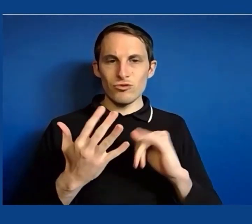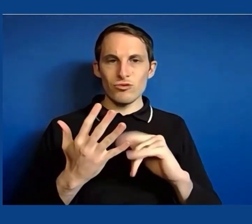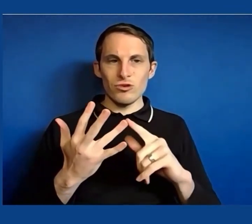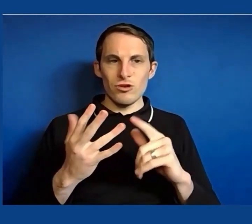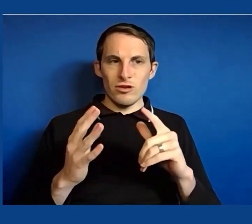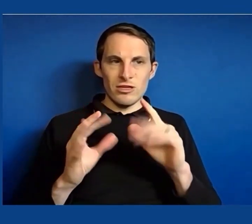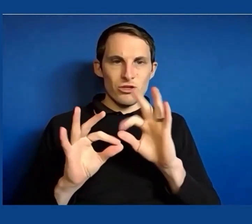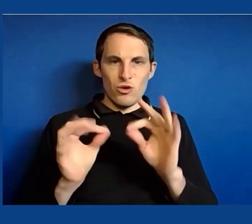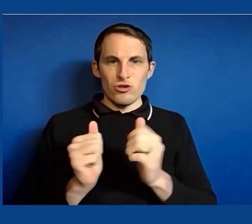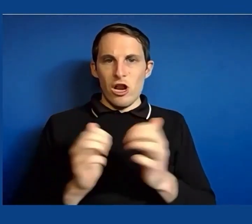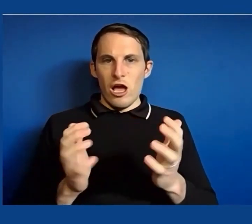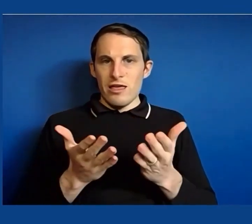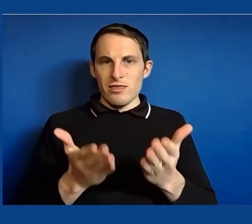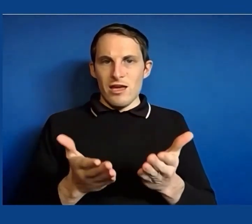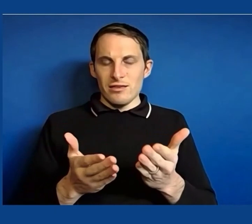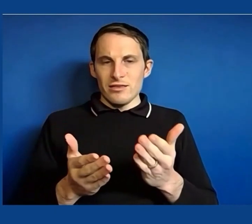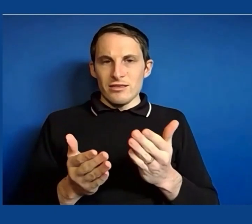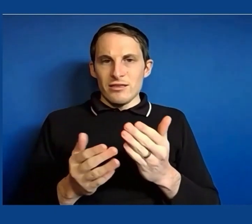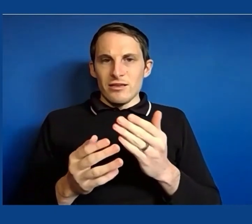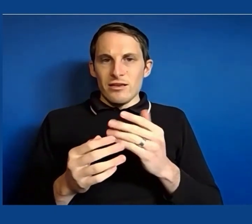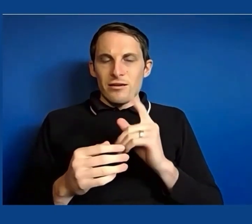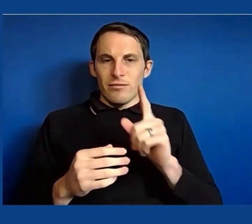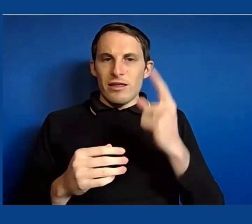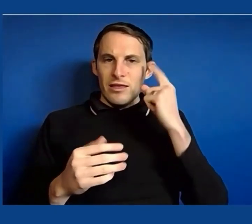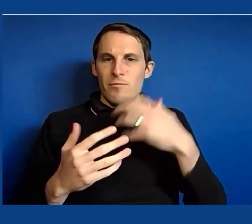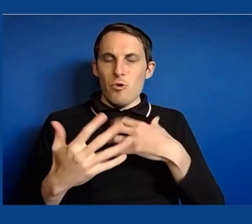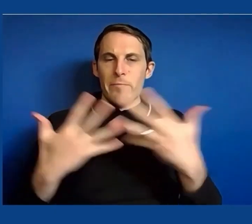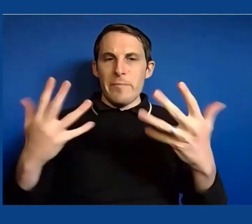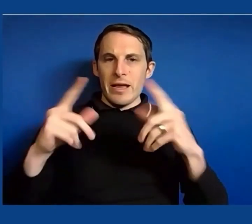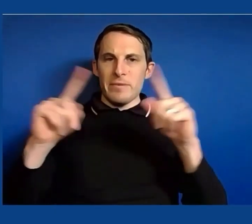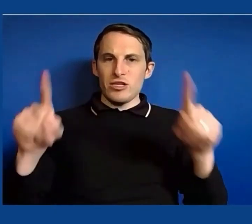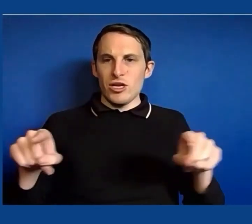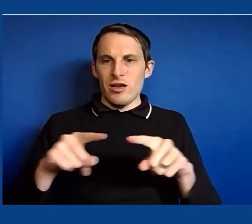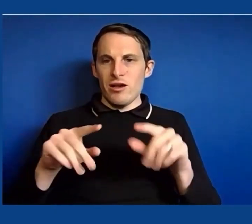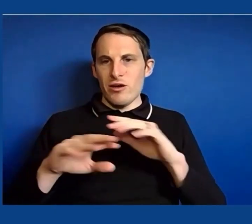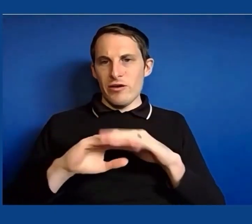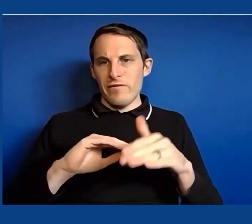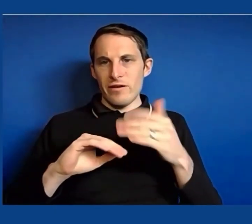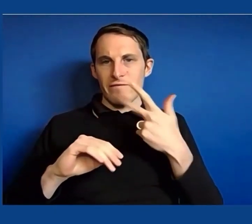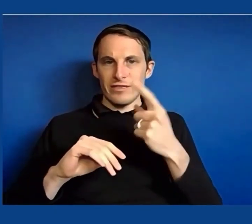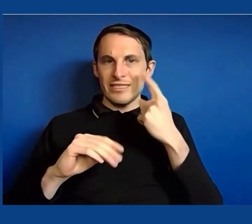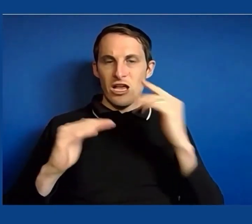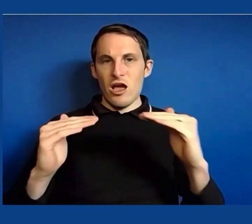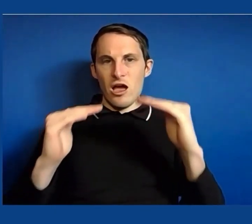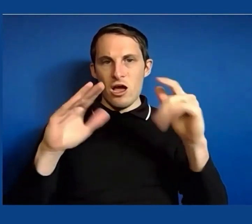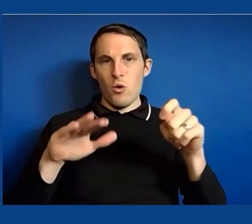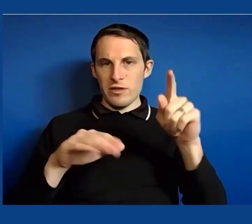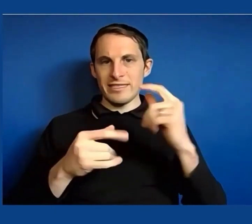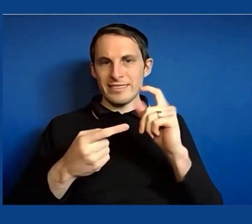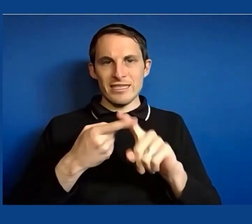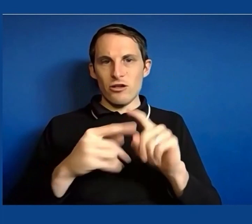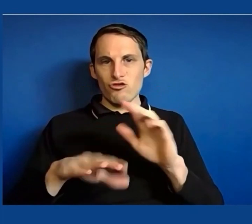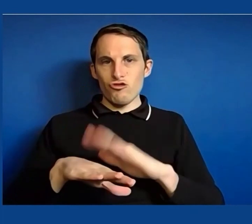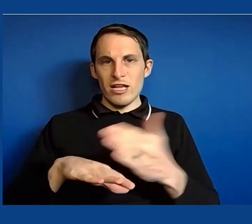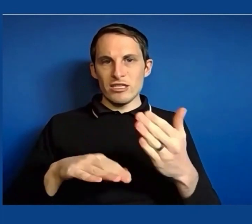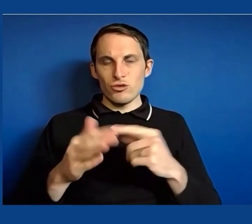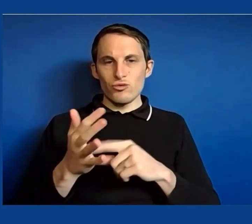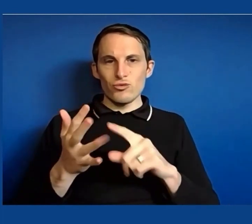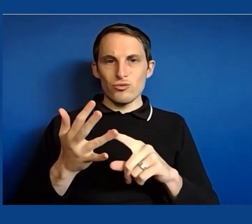but I think it's a bigger picture around, if you look at the High Court, they're still reluctant to